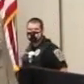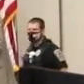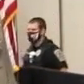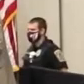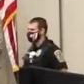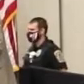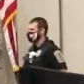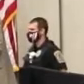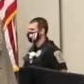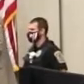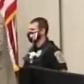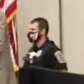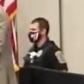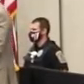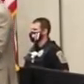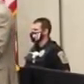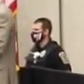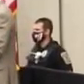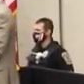Peter Paul Nijelski.